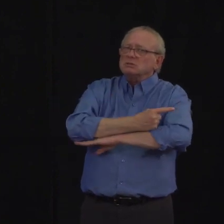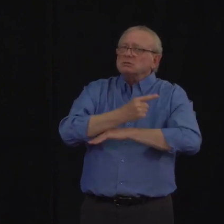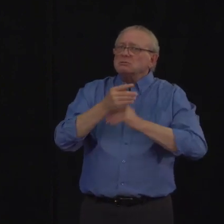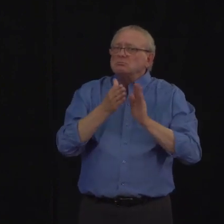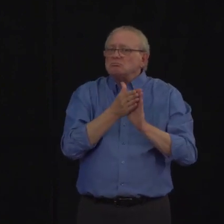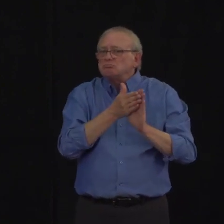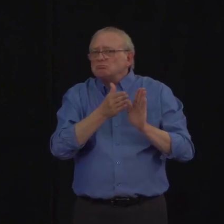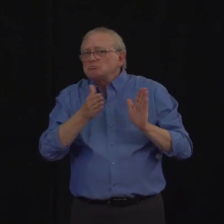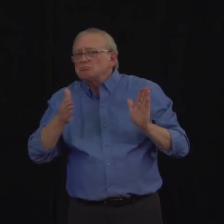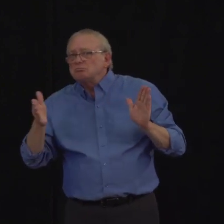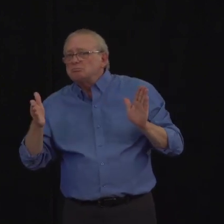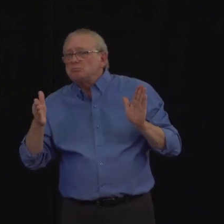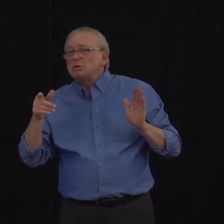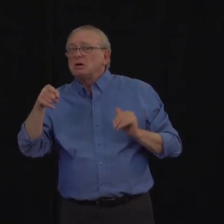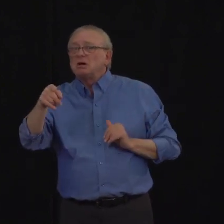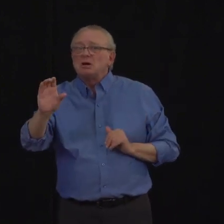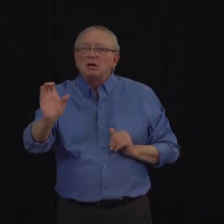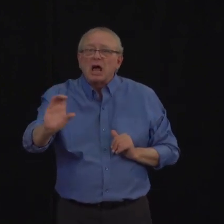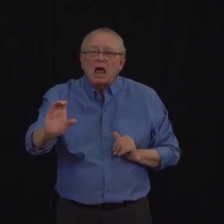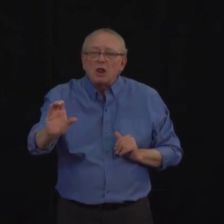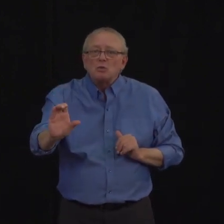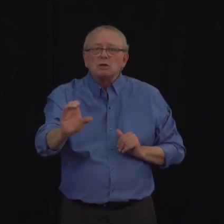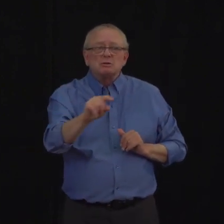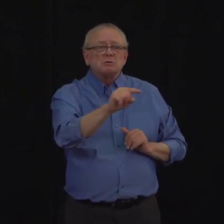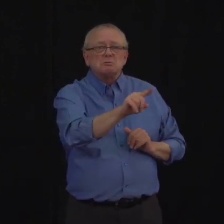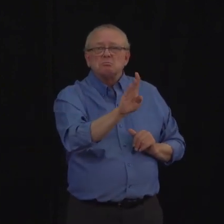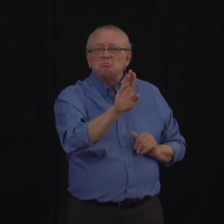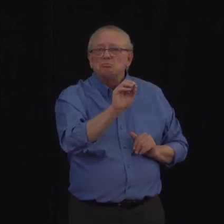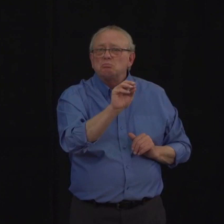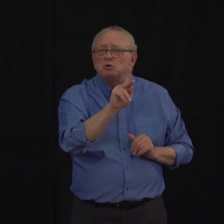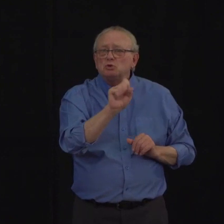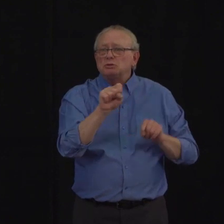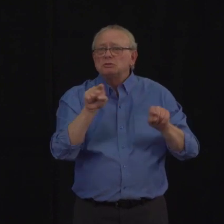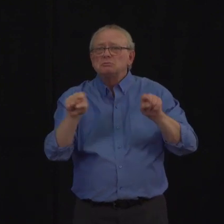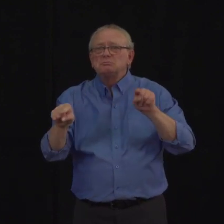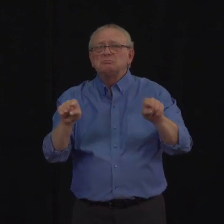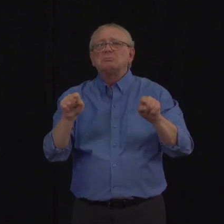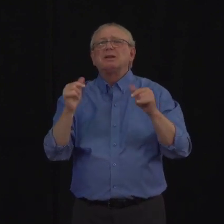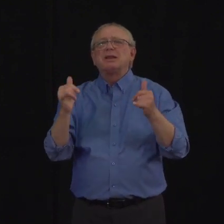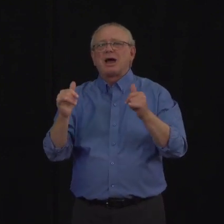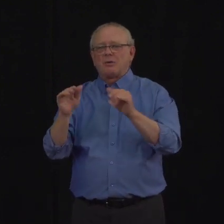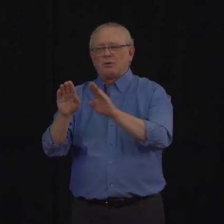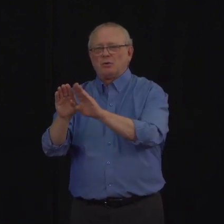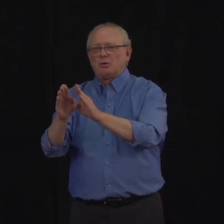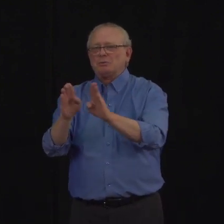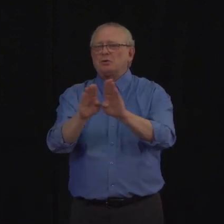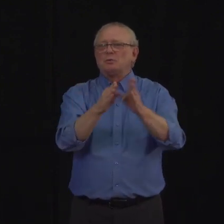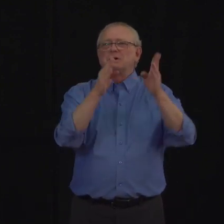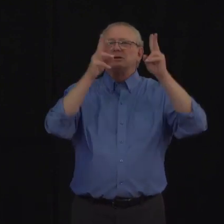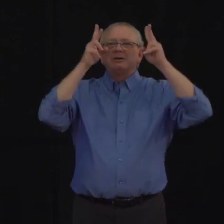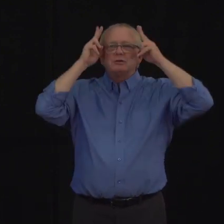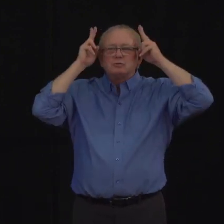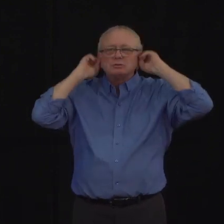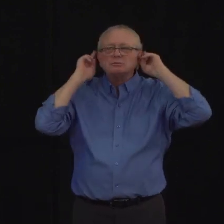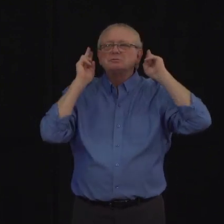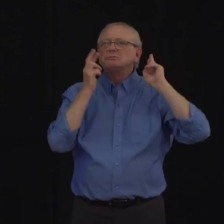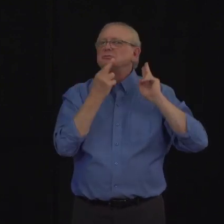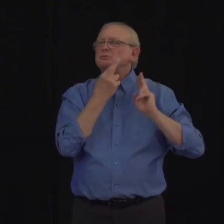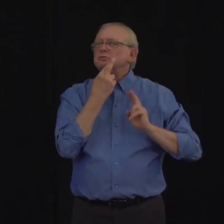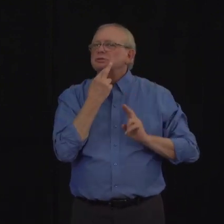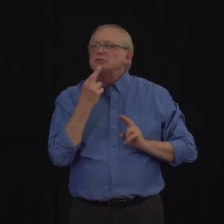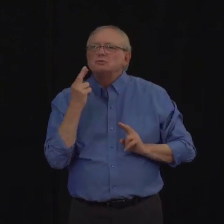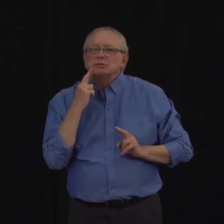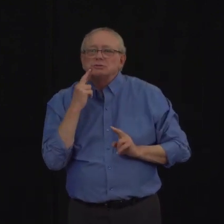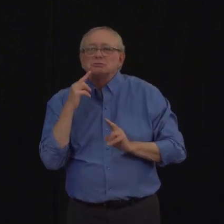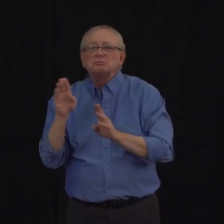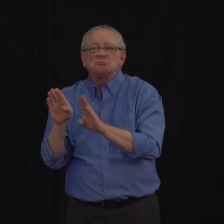hair salons and restaurants are able to open today, and watching over the next 10 days to see what kind of